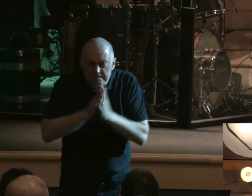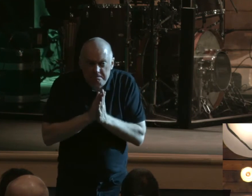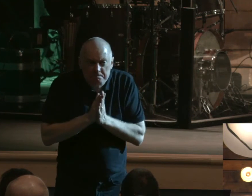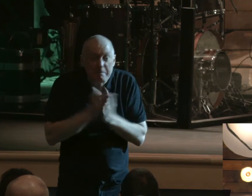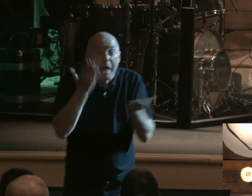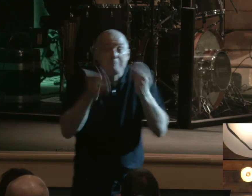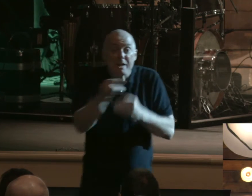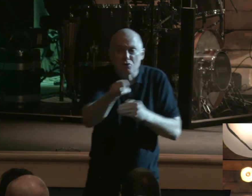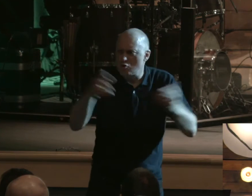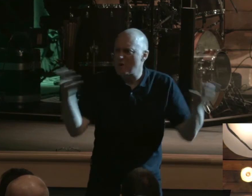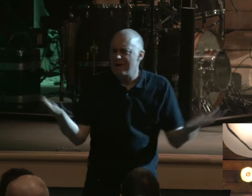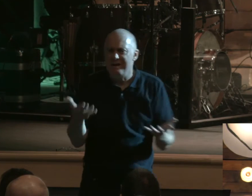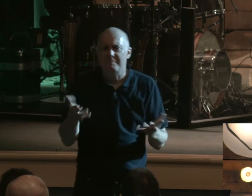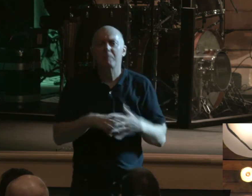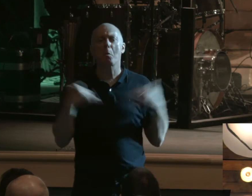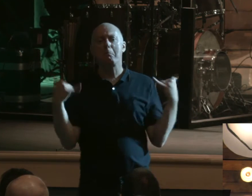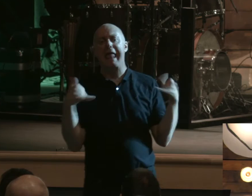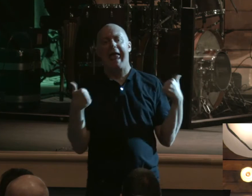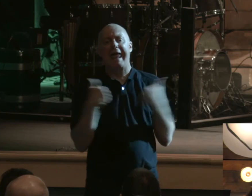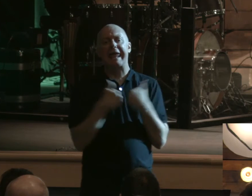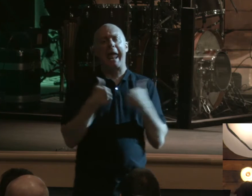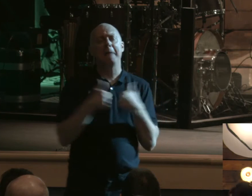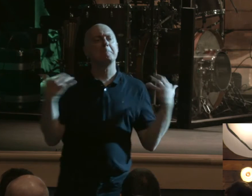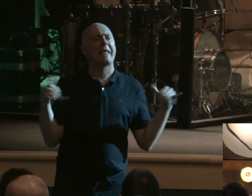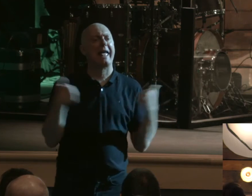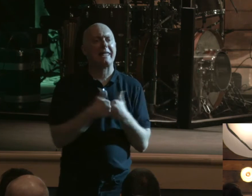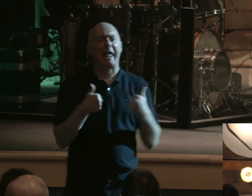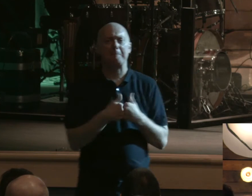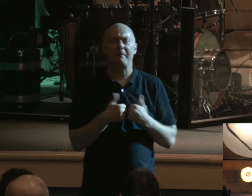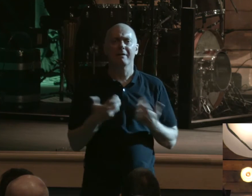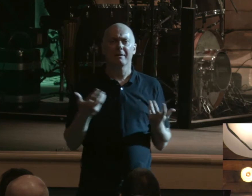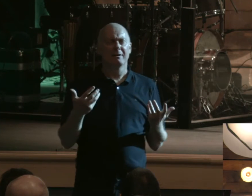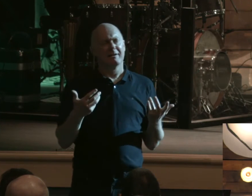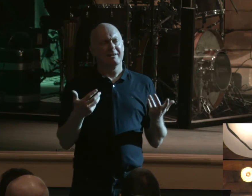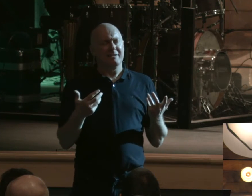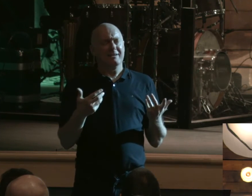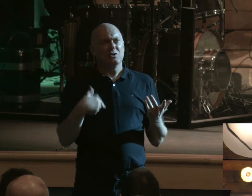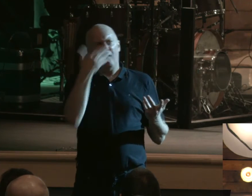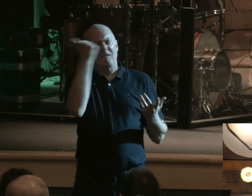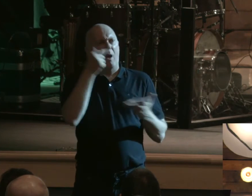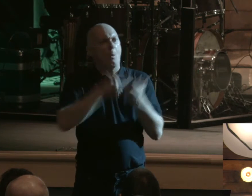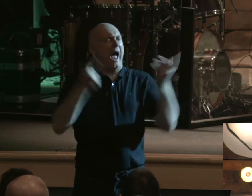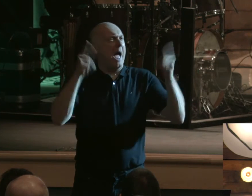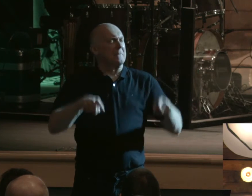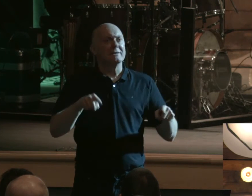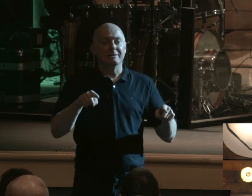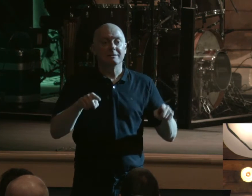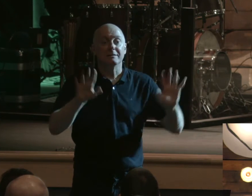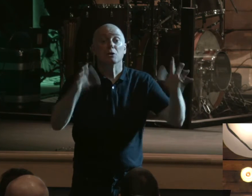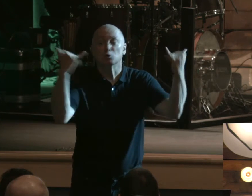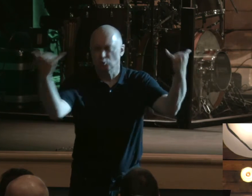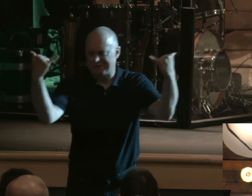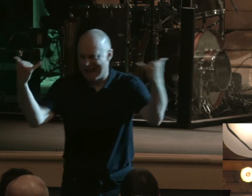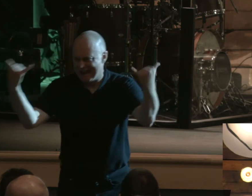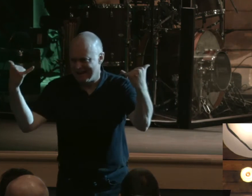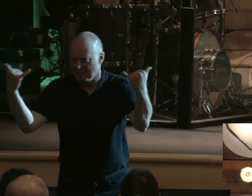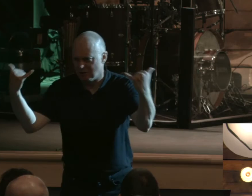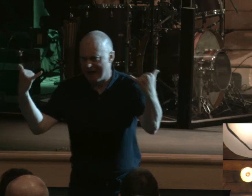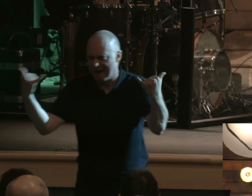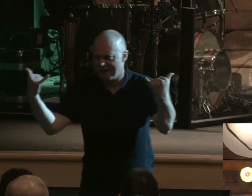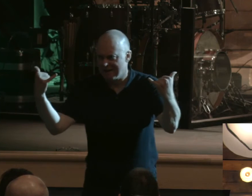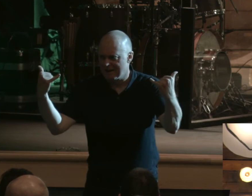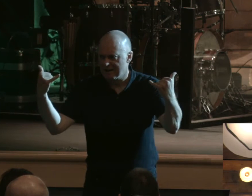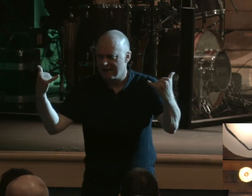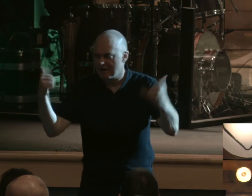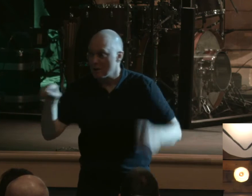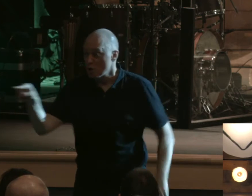And maybe you're here today and you've been playing the game for so long that you even forget kind of what's happened. But today, you